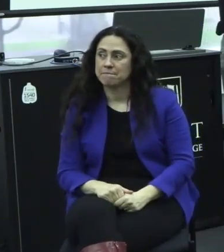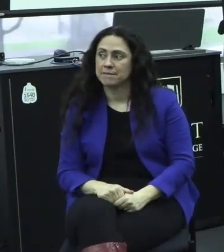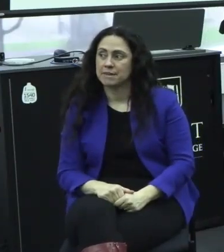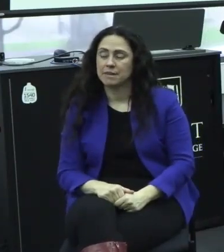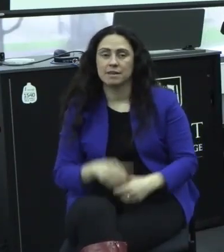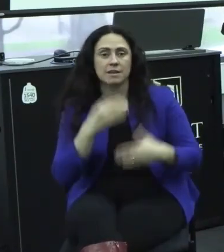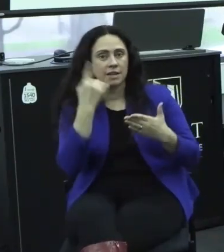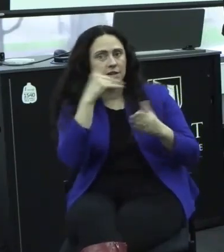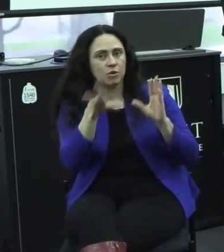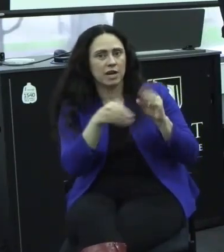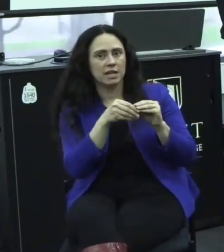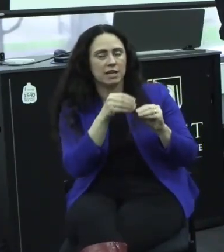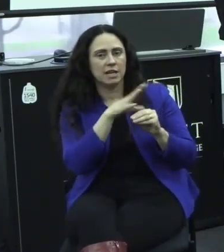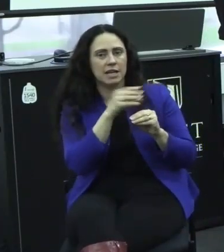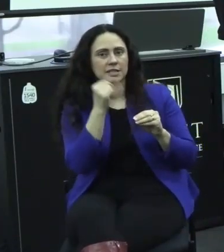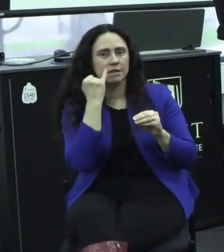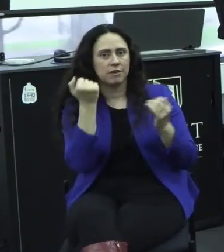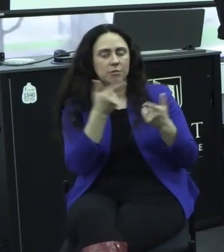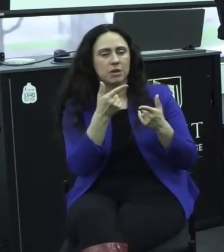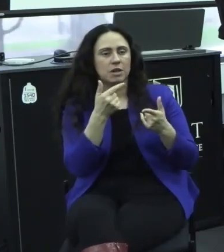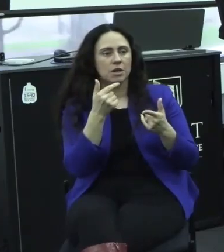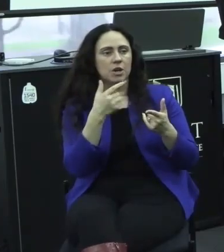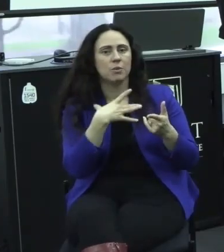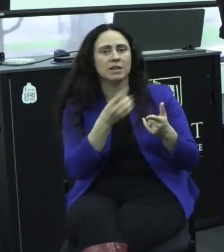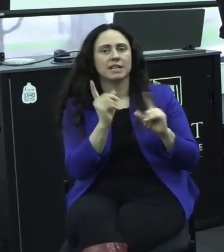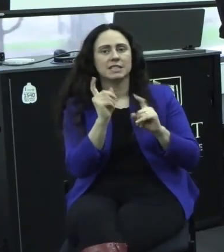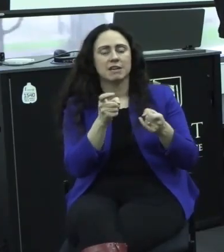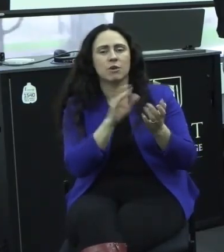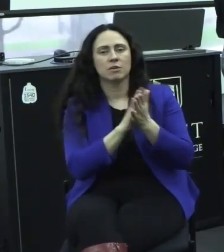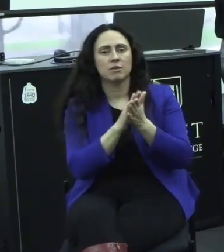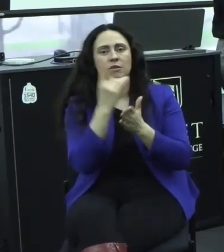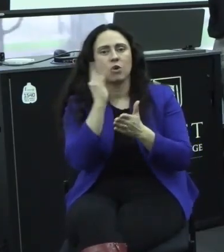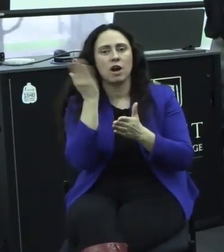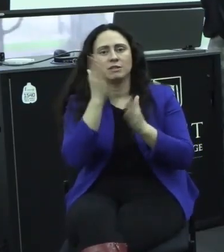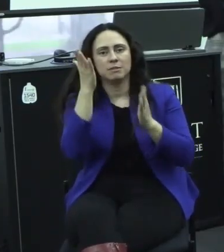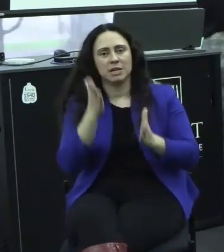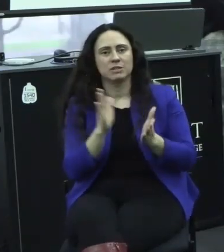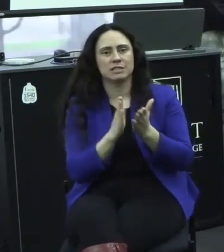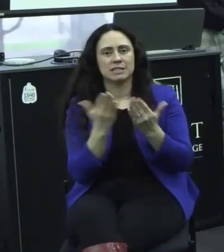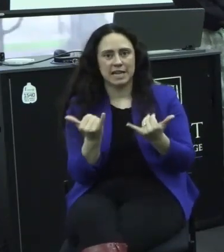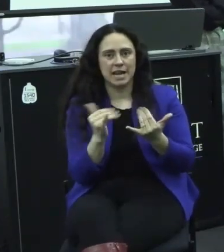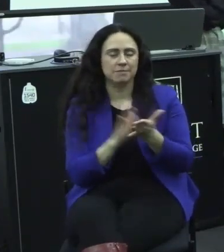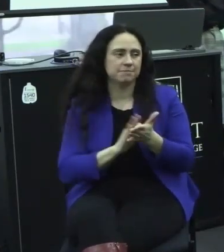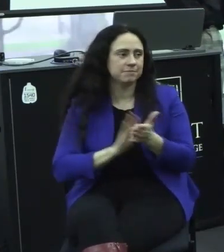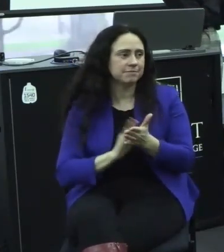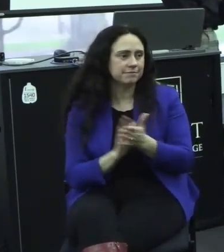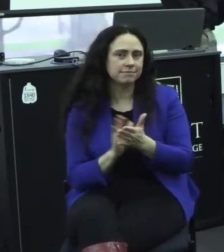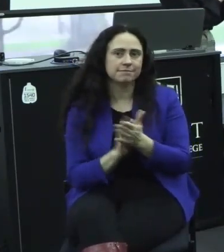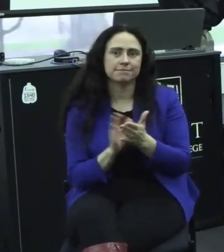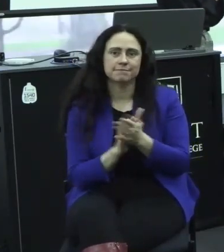Thank you for adding on. And if everybody would like to give a great round of applause for our speakers today.